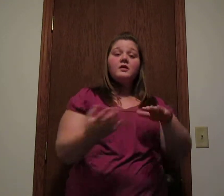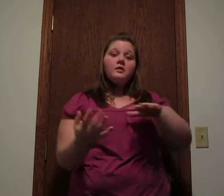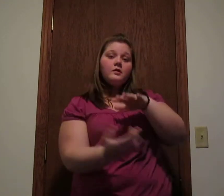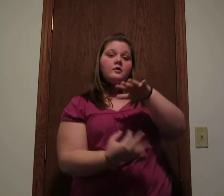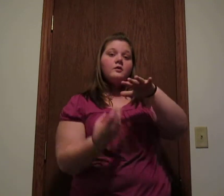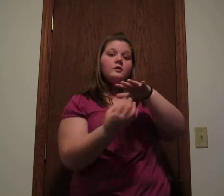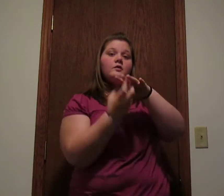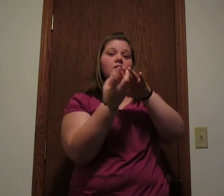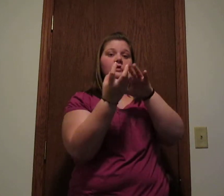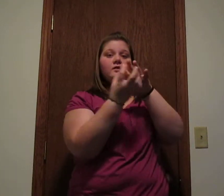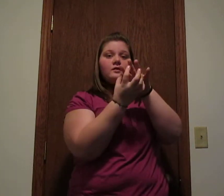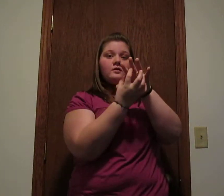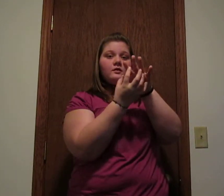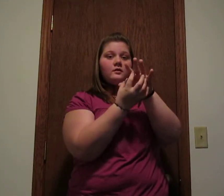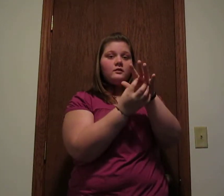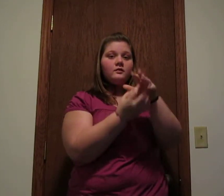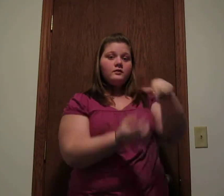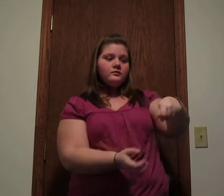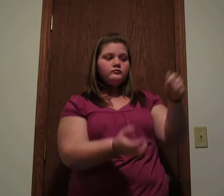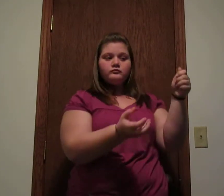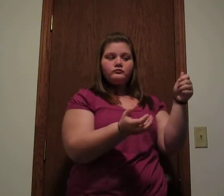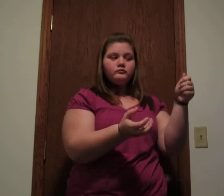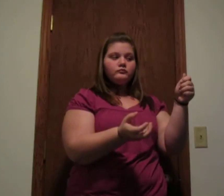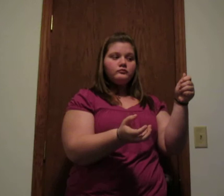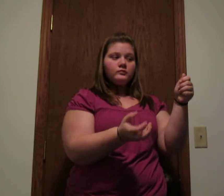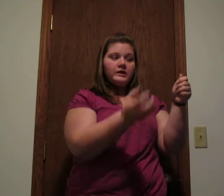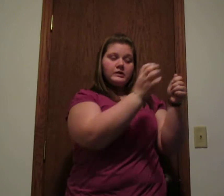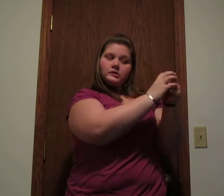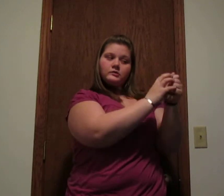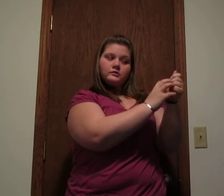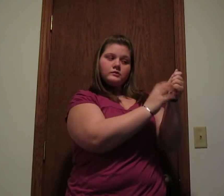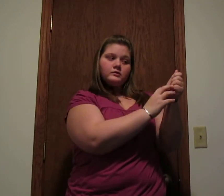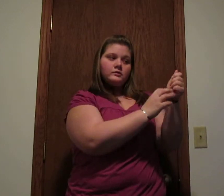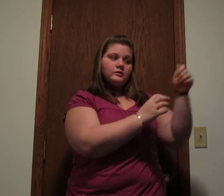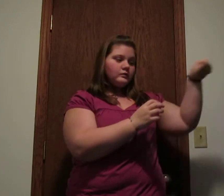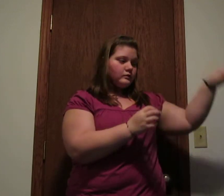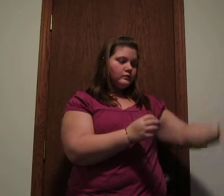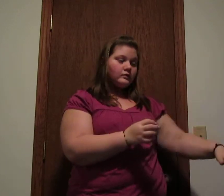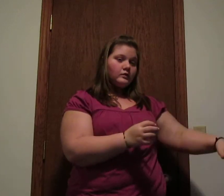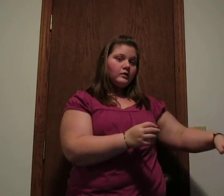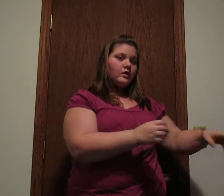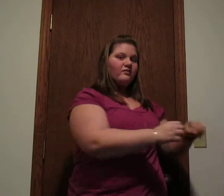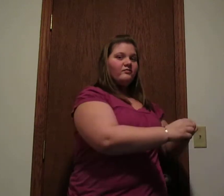You're boiling something, cooking something, you take the lid and lift it up, and there's water that's collected. You take the lid and set it on the stove, and then you have water that runs everywhere.